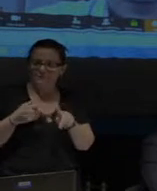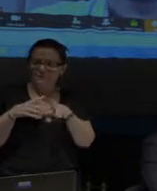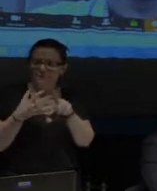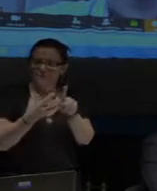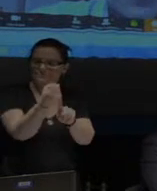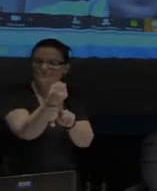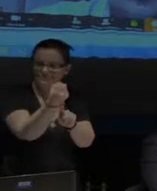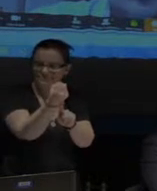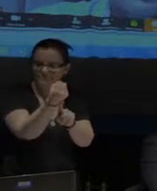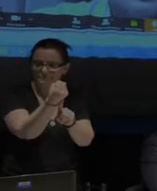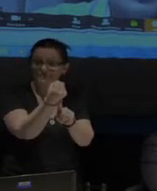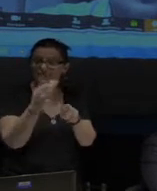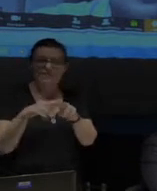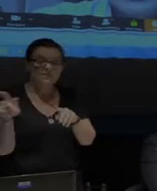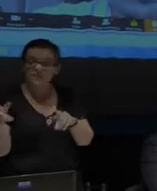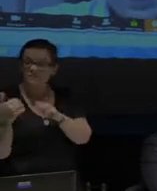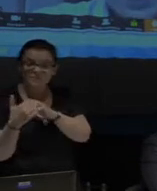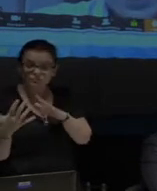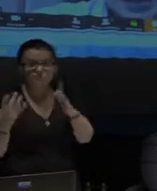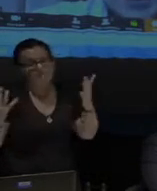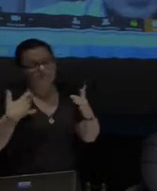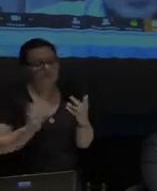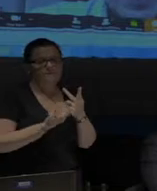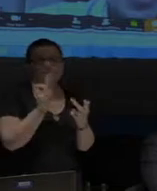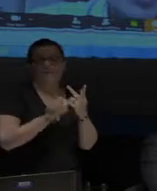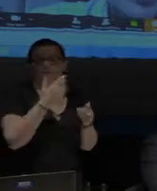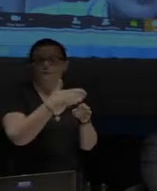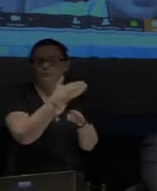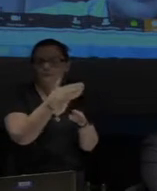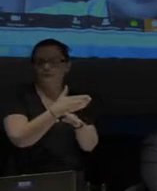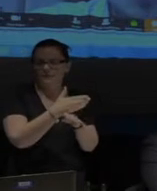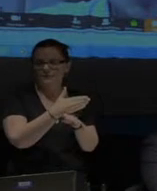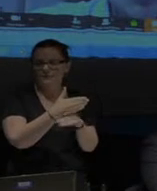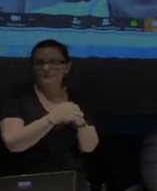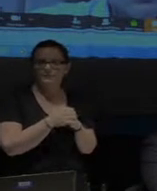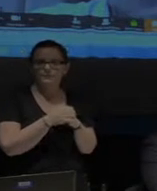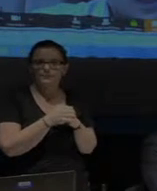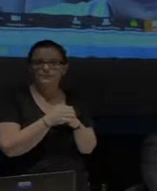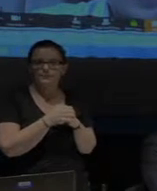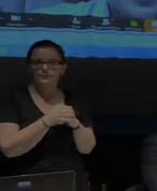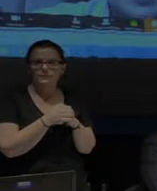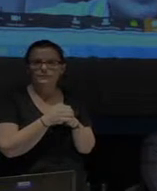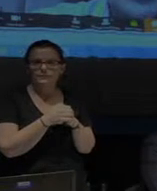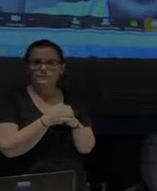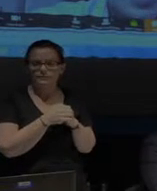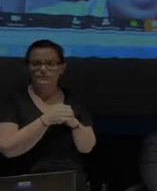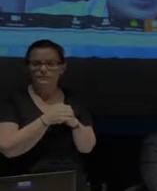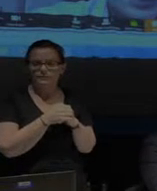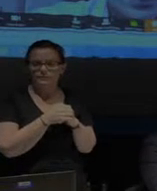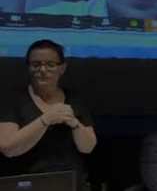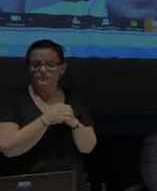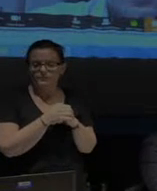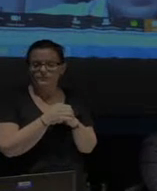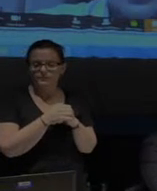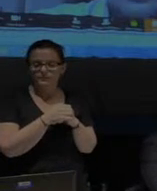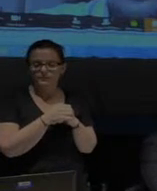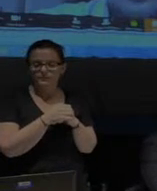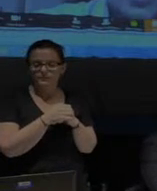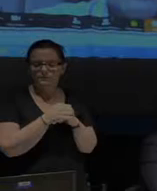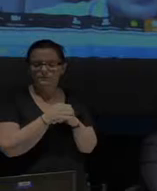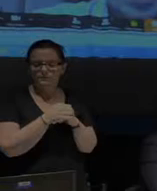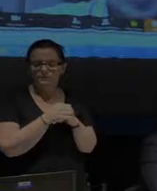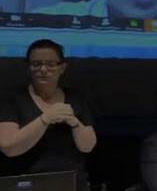to find a different job. And so many other dimensions of life, all, I dare say, designed